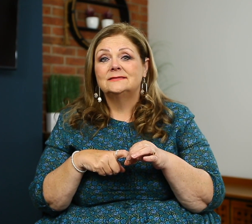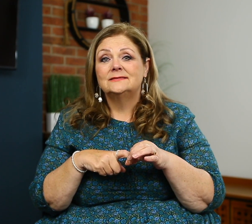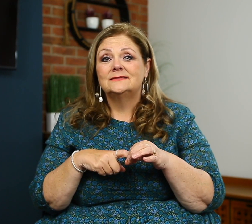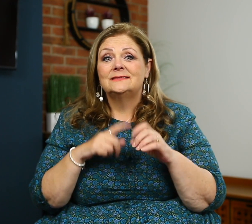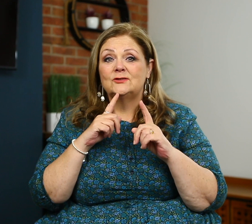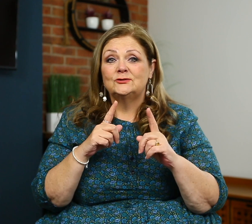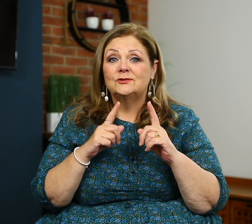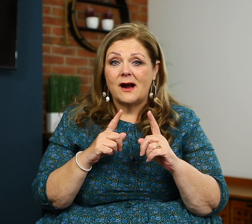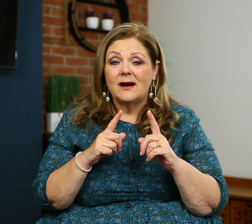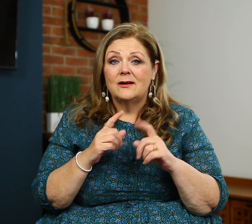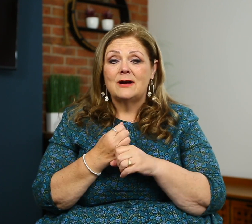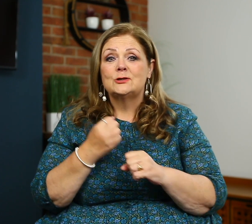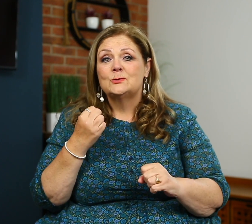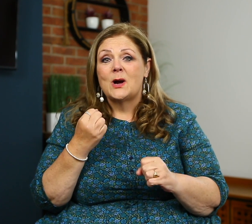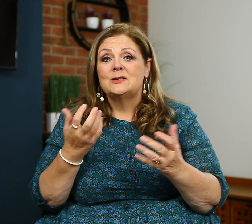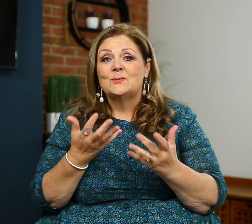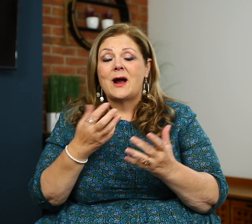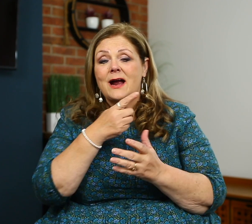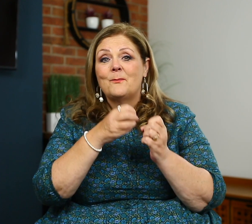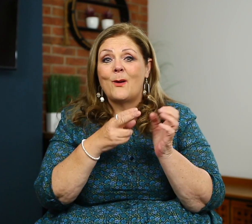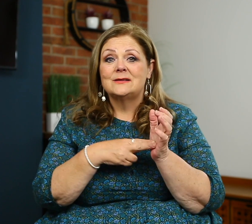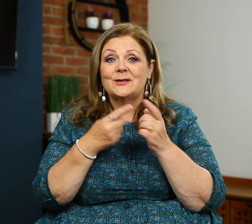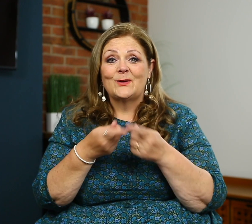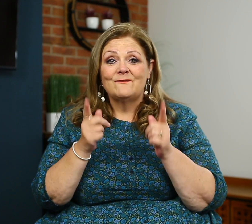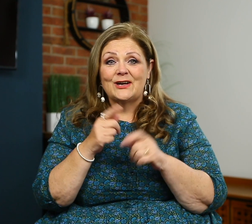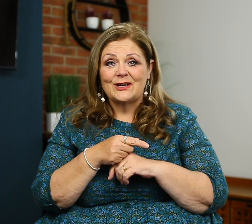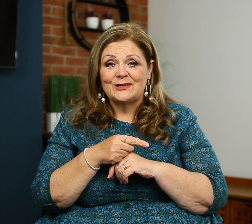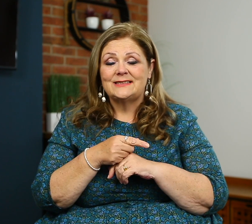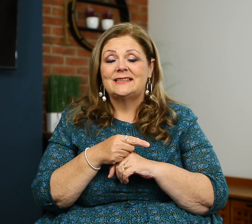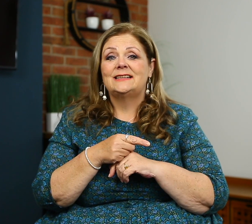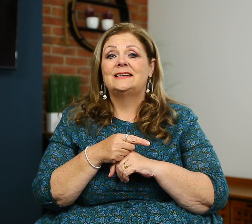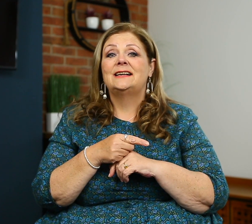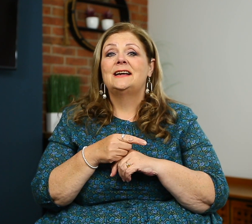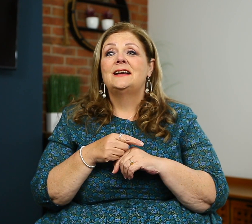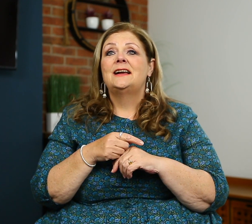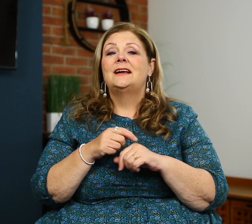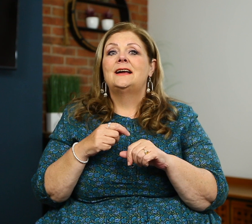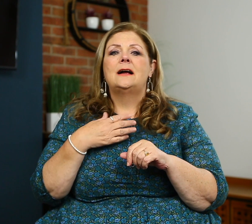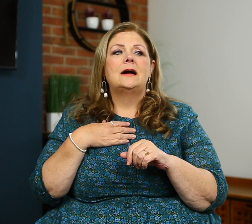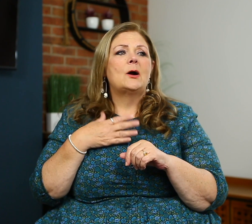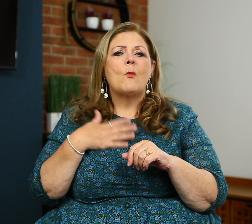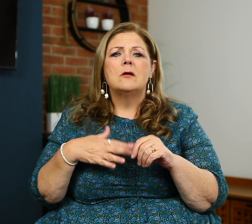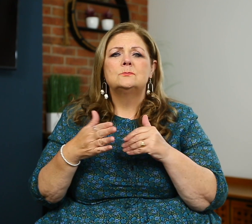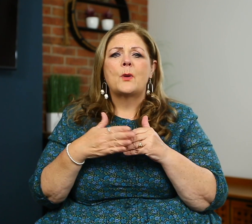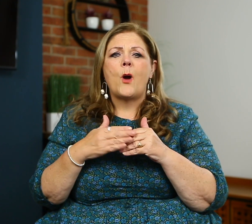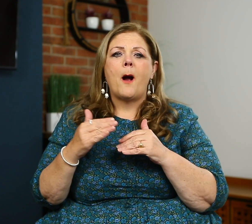teacher. I gained my degree at Bolton University. I've always been ambitious